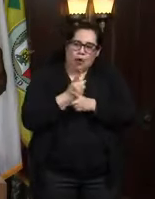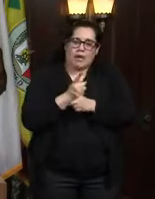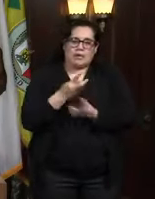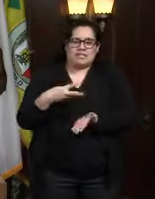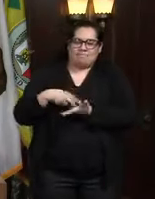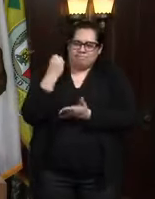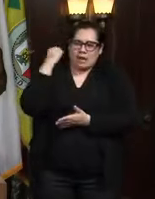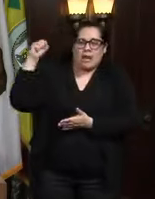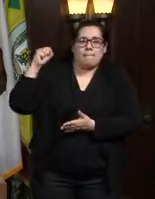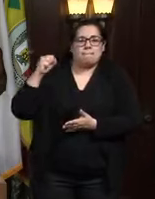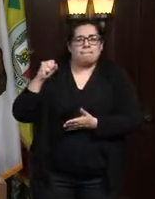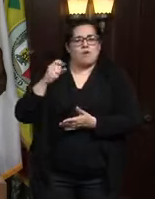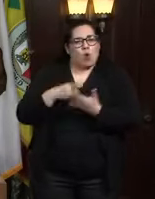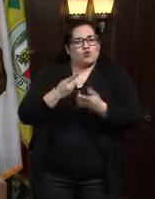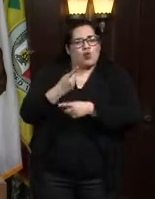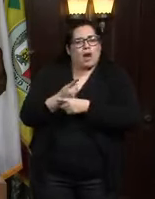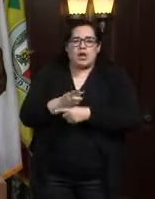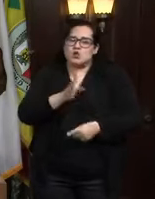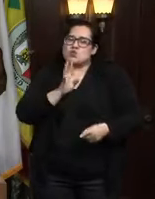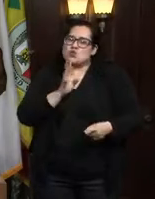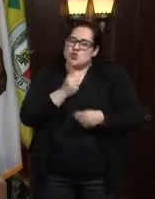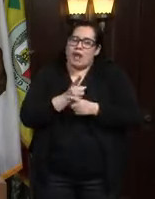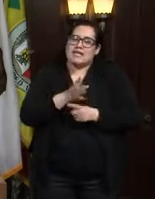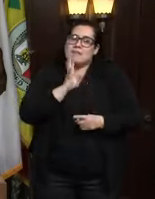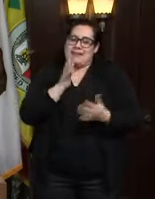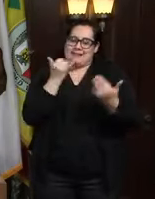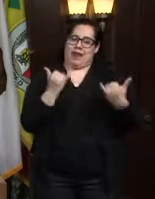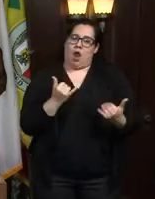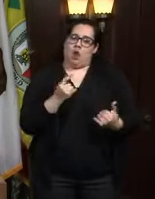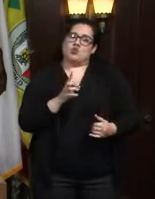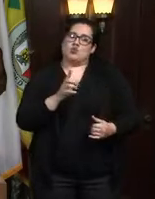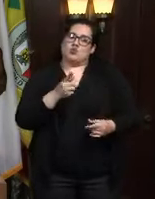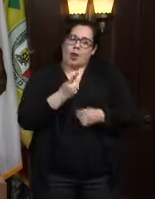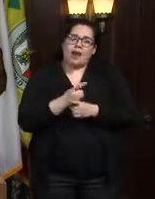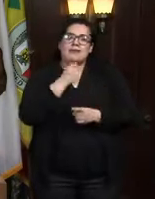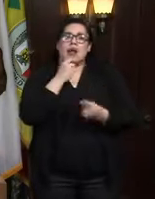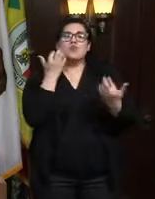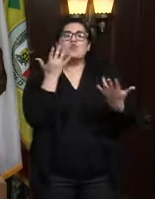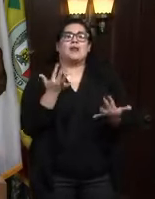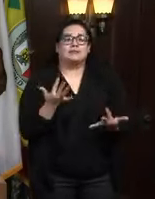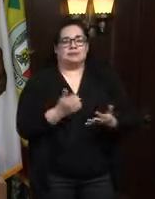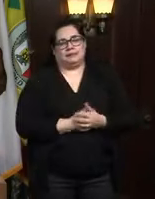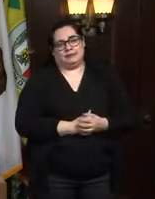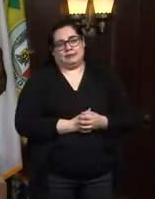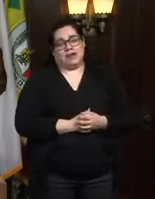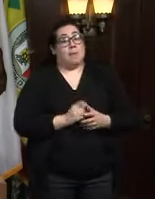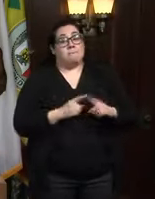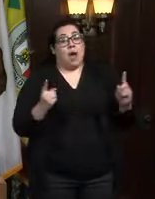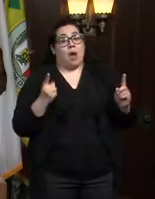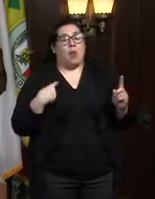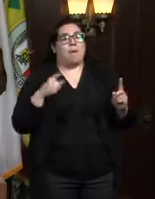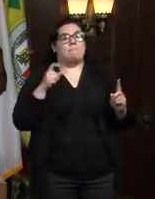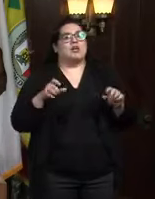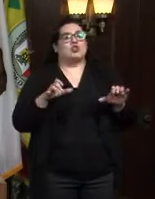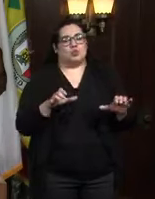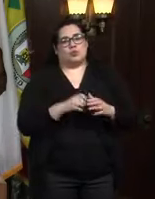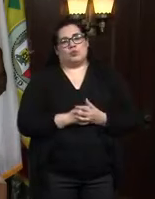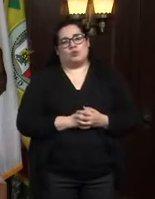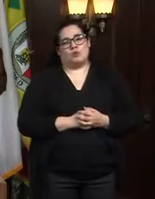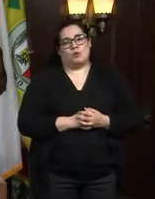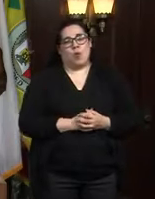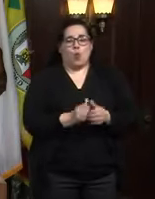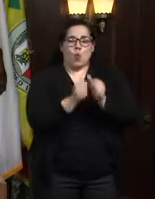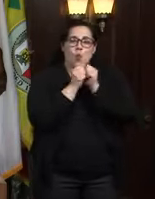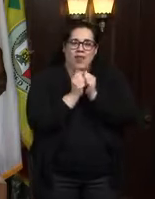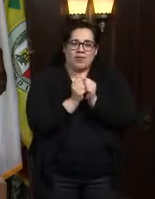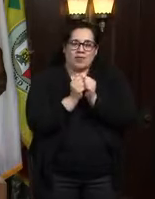to speak. It's right to speak now. It's right to not wait. But we have to do it